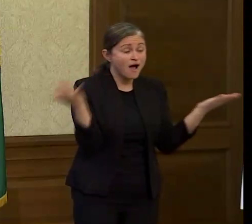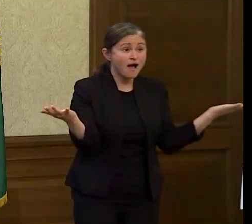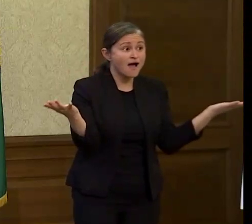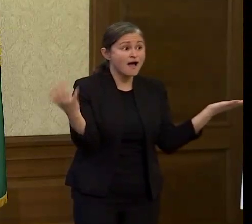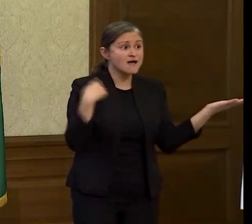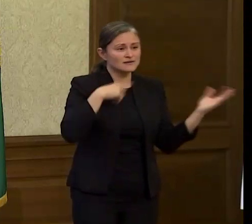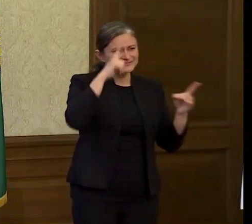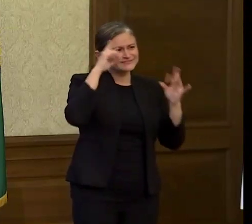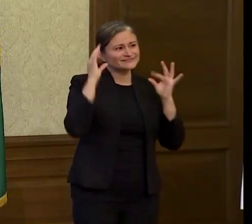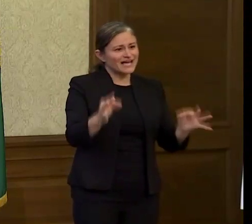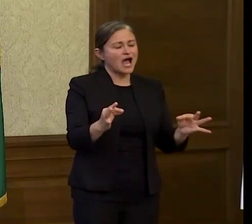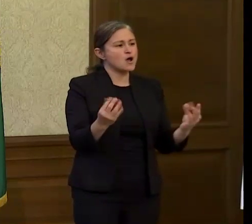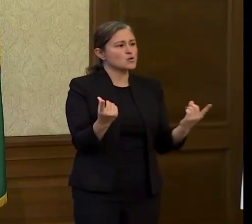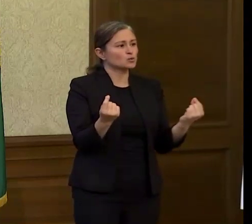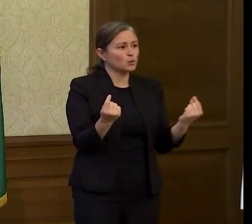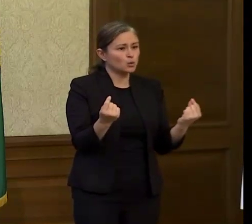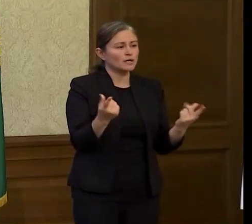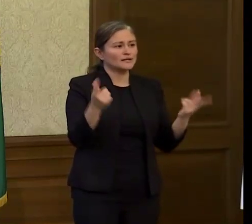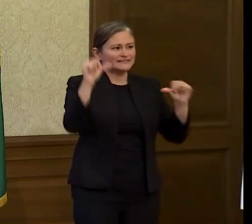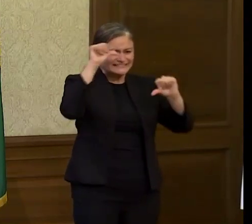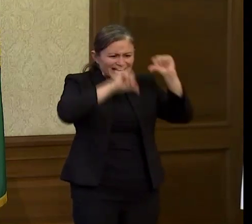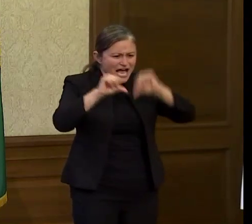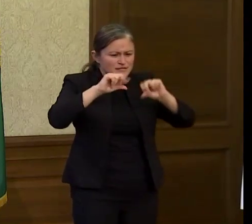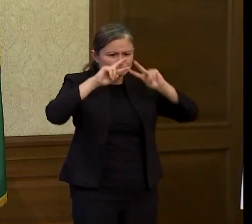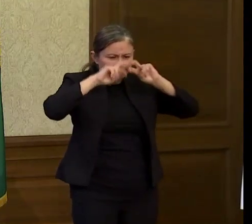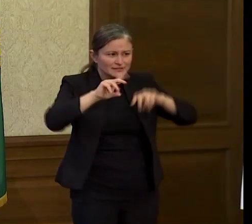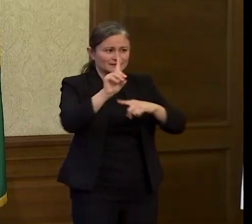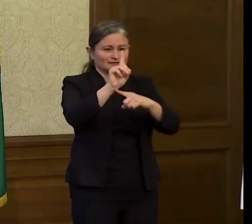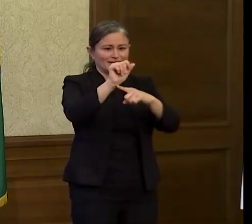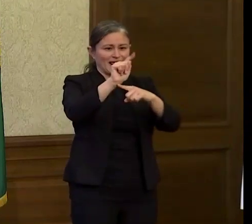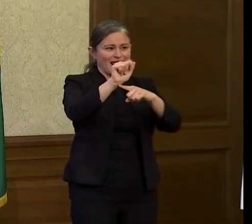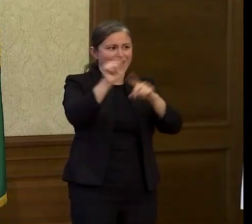science can have a positive benefit and are in our state.